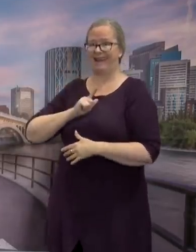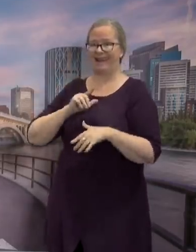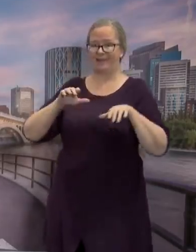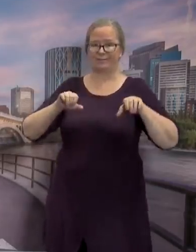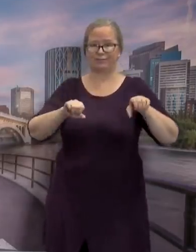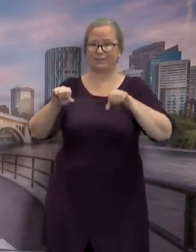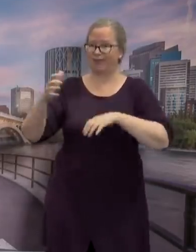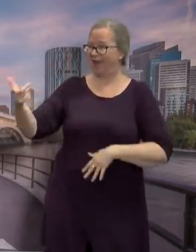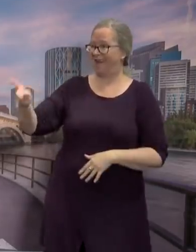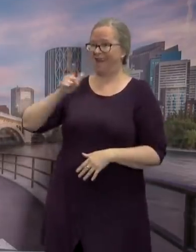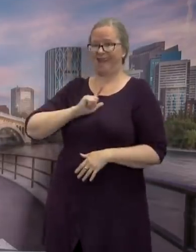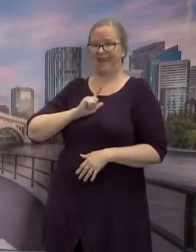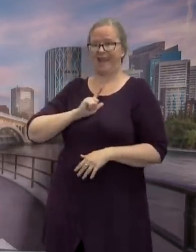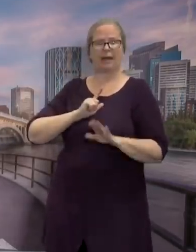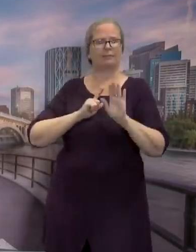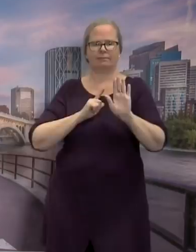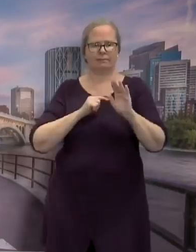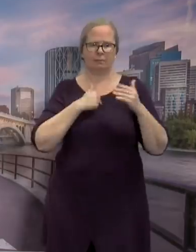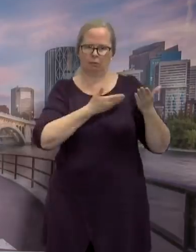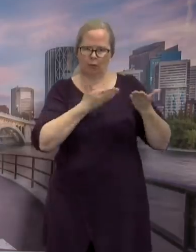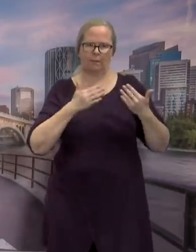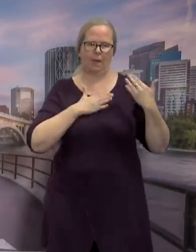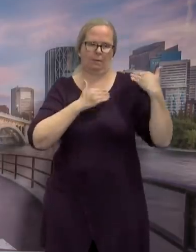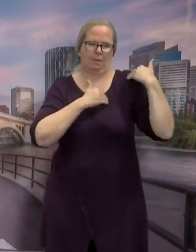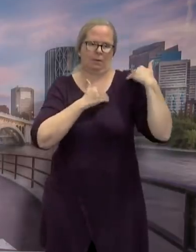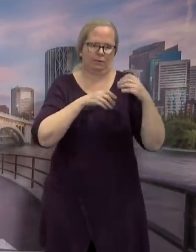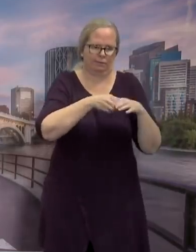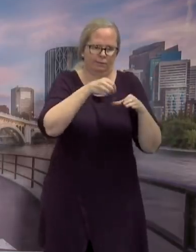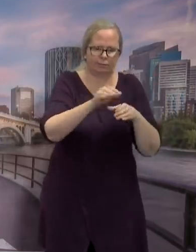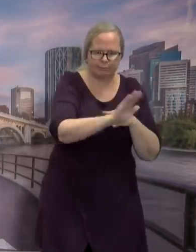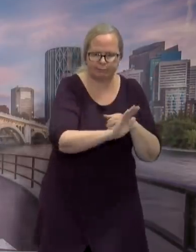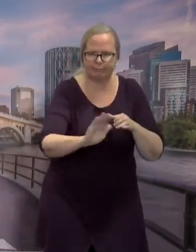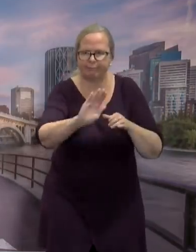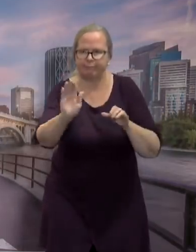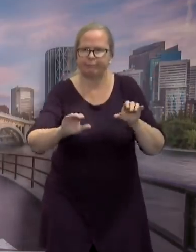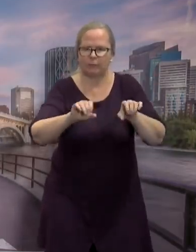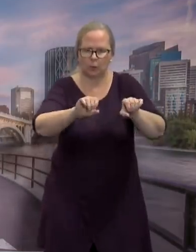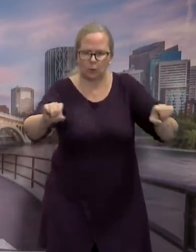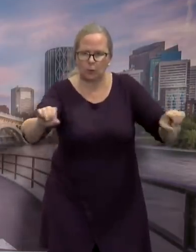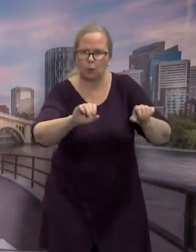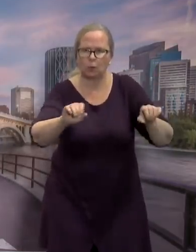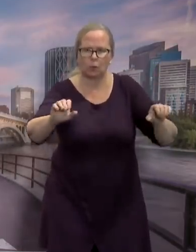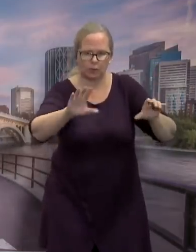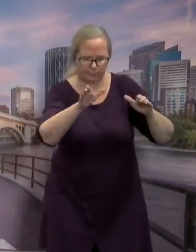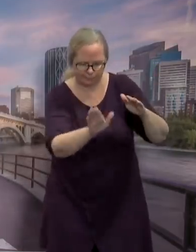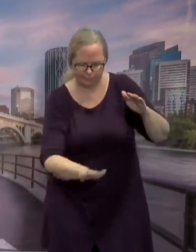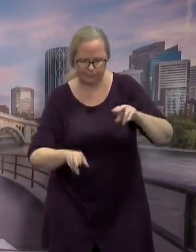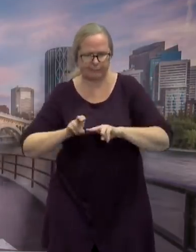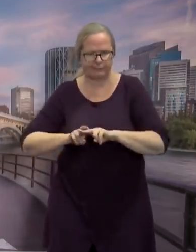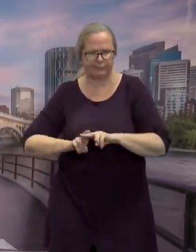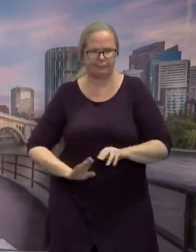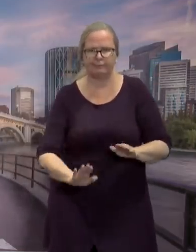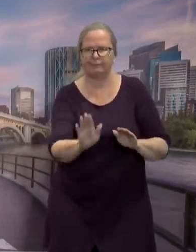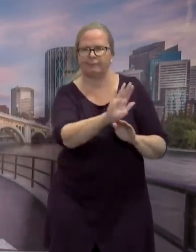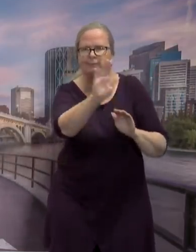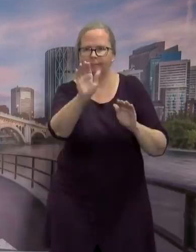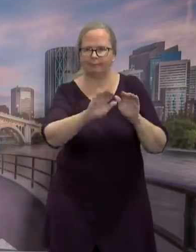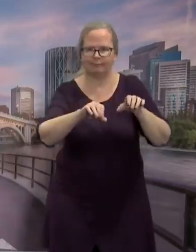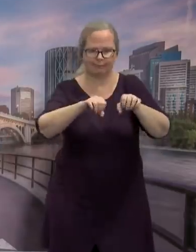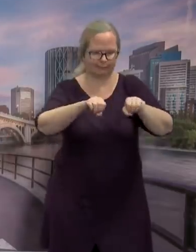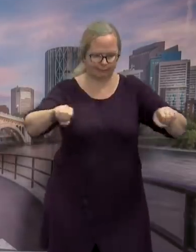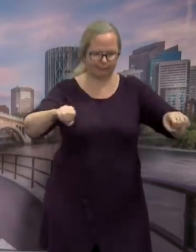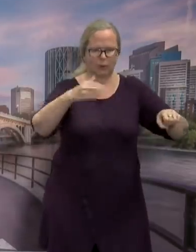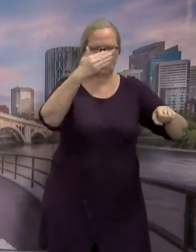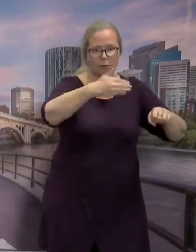taking a risk, and you need to mitigate that risk. You have to use hand sanitizer on your hands, give the handlebars and other touch areas a quick